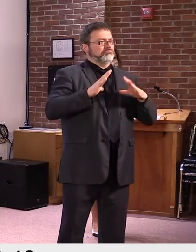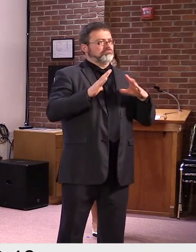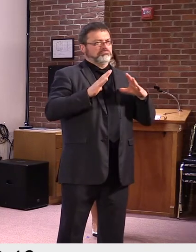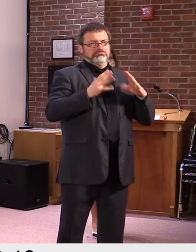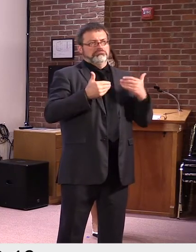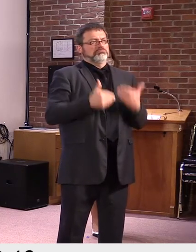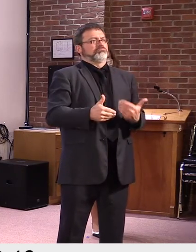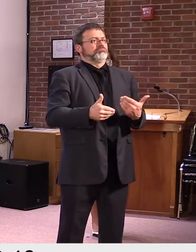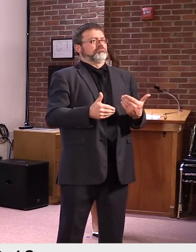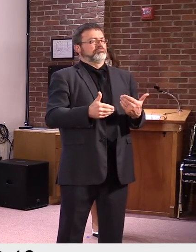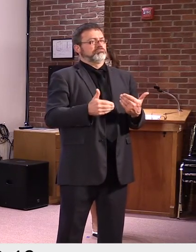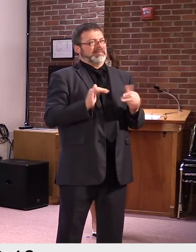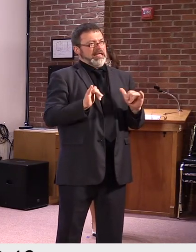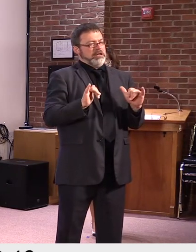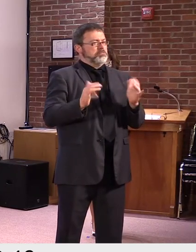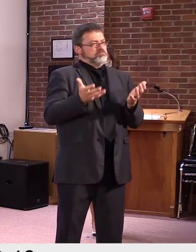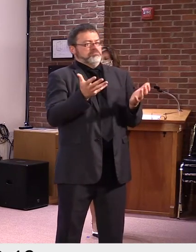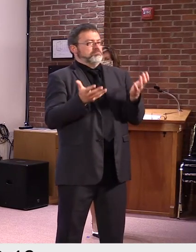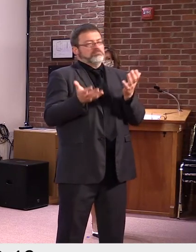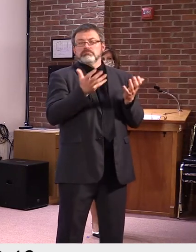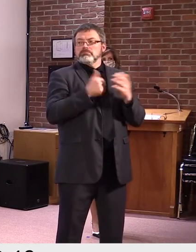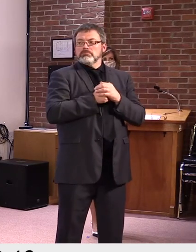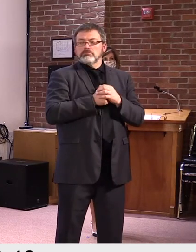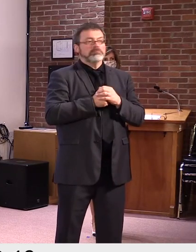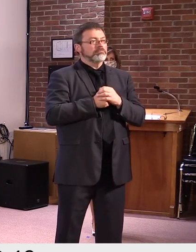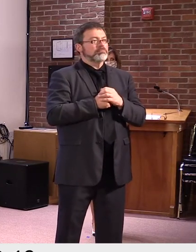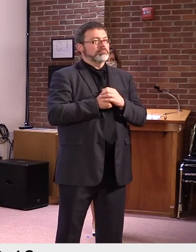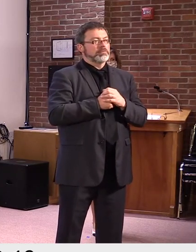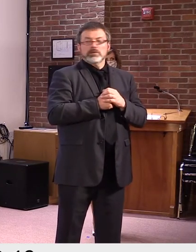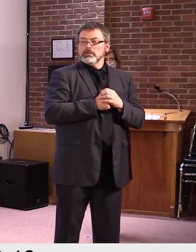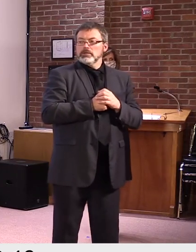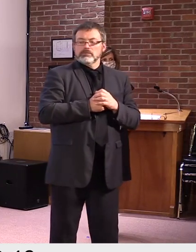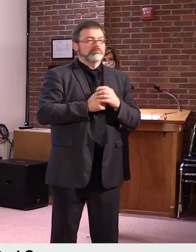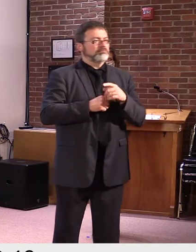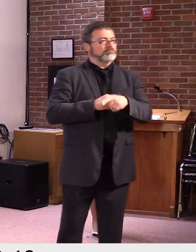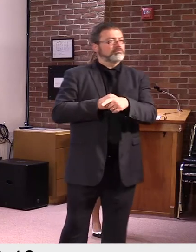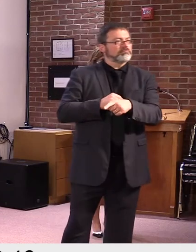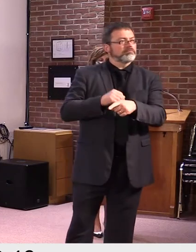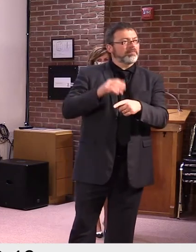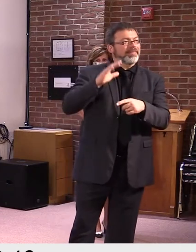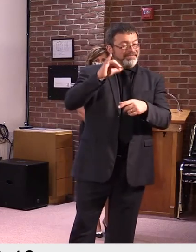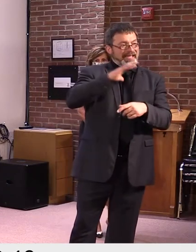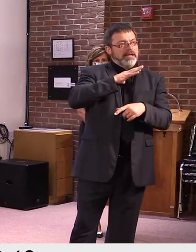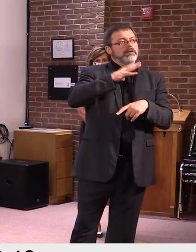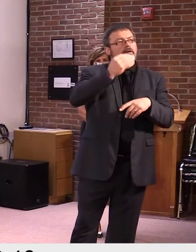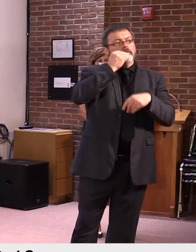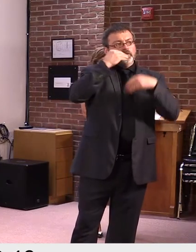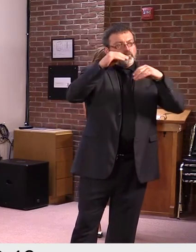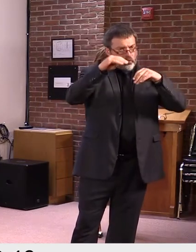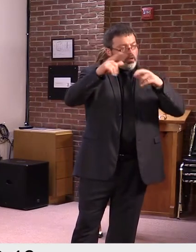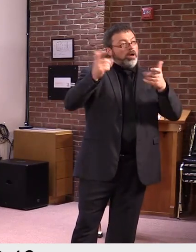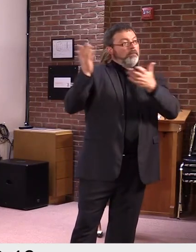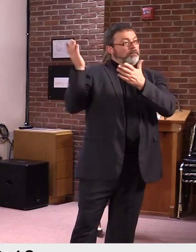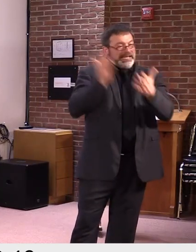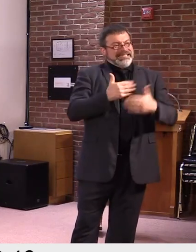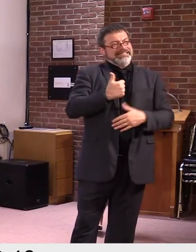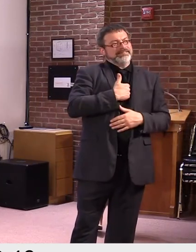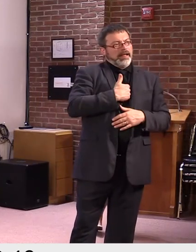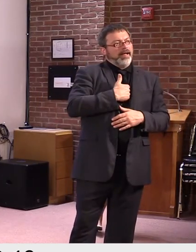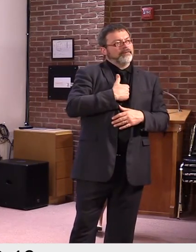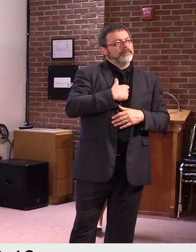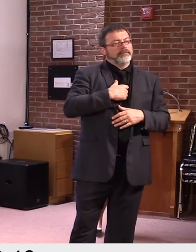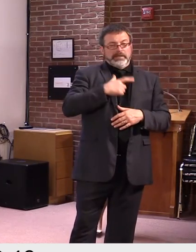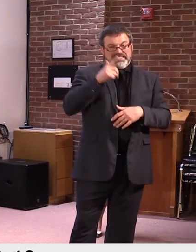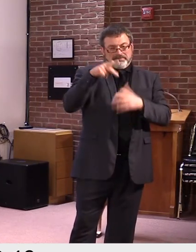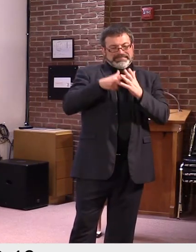to bag their own groceries. As the governor indicated, paper bags remain a viable alternative to single-use plastic